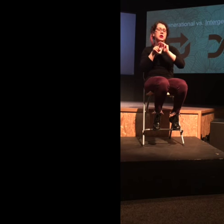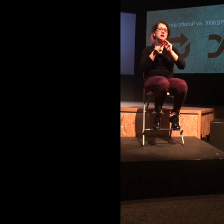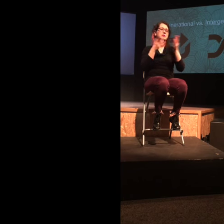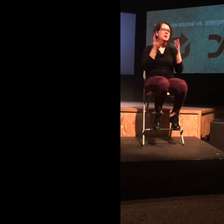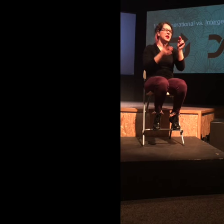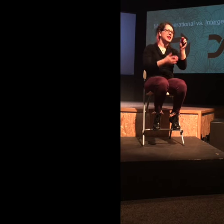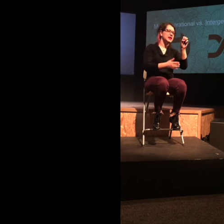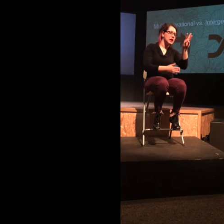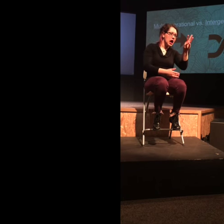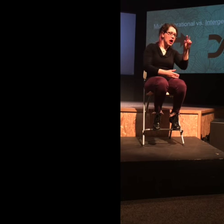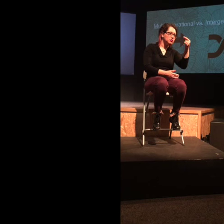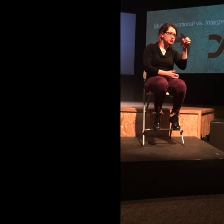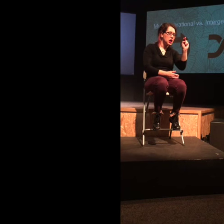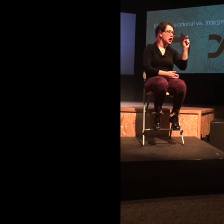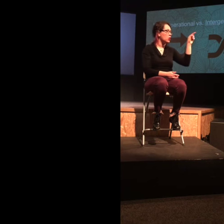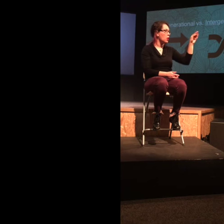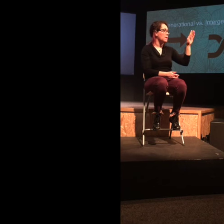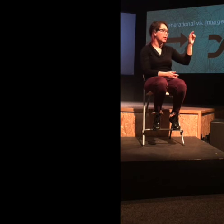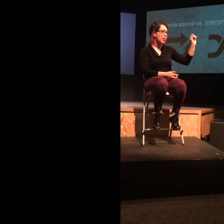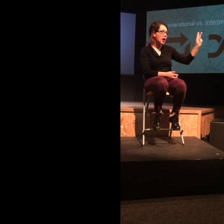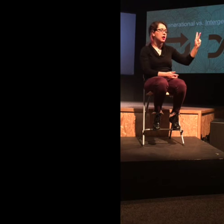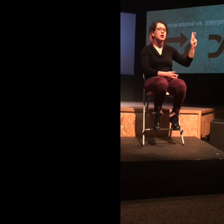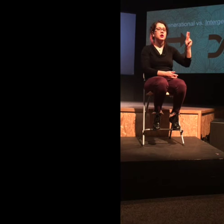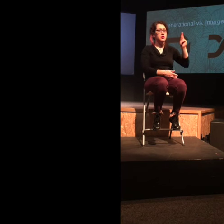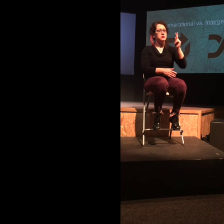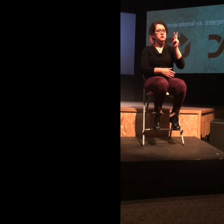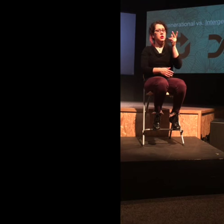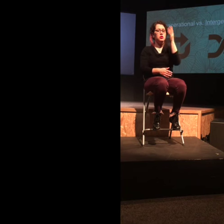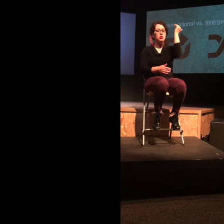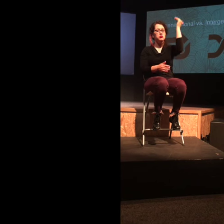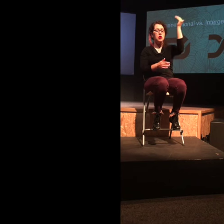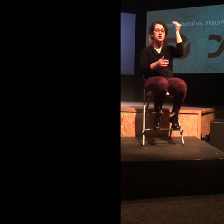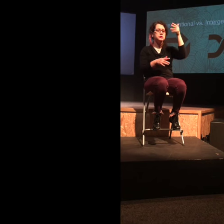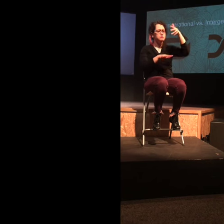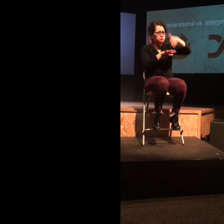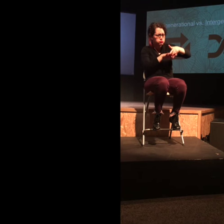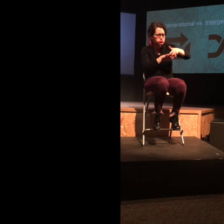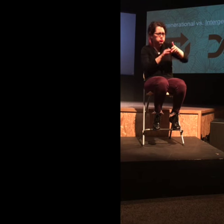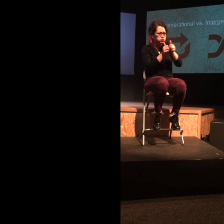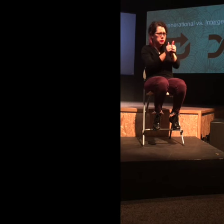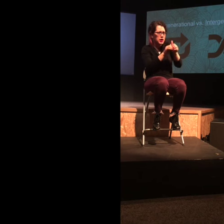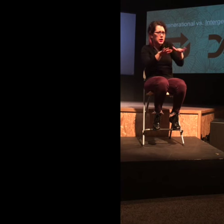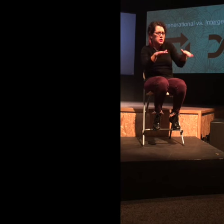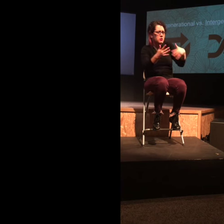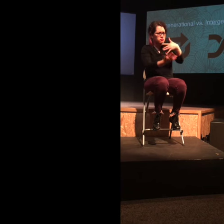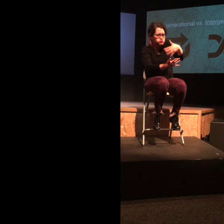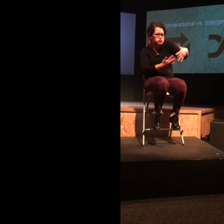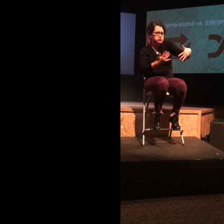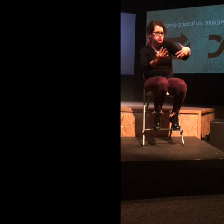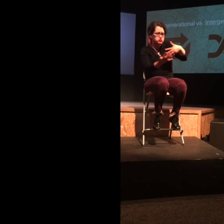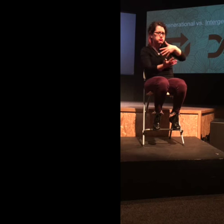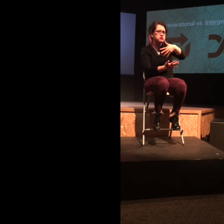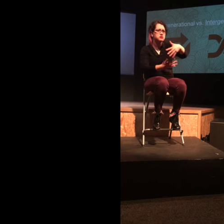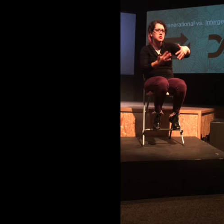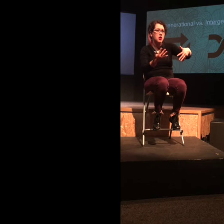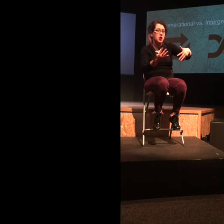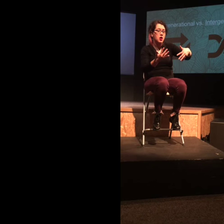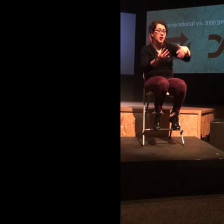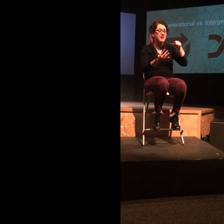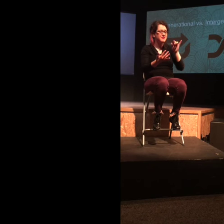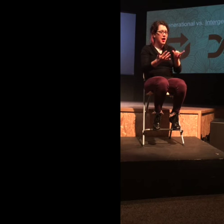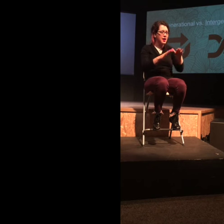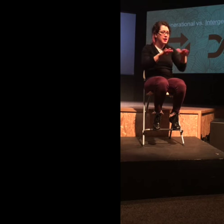or the Block, our children's ministry, and they're growing in deep relationship, and maybe that small group leader in student ministry goes to their kids' sporting